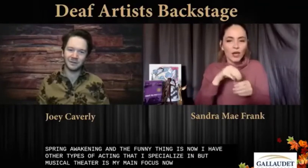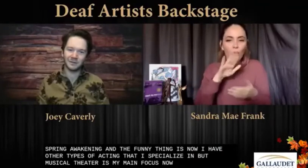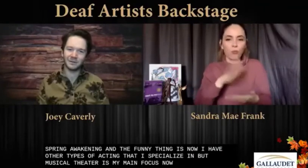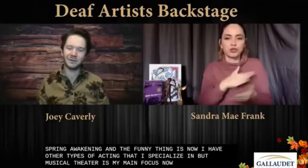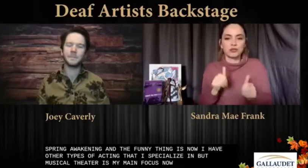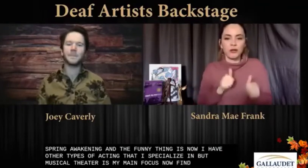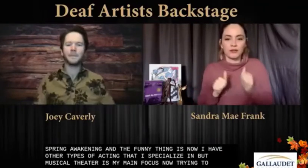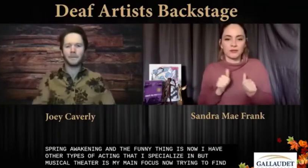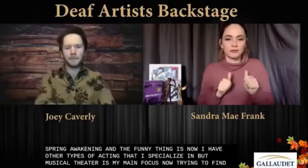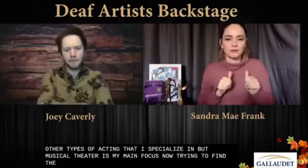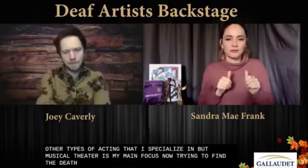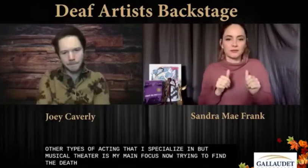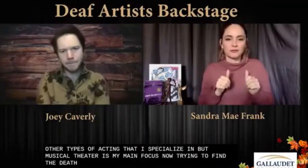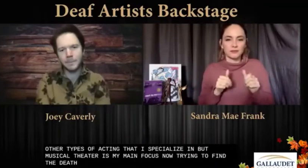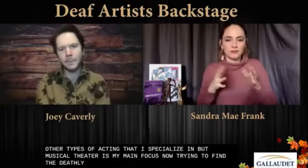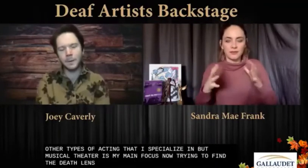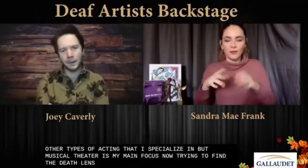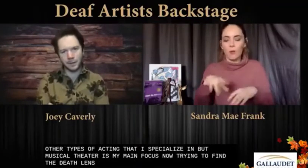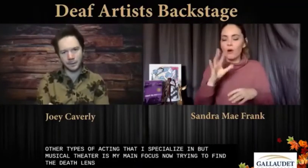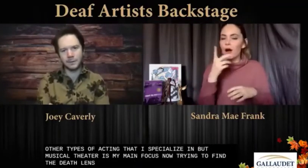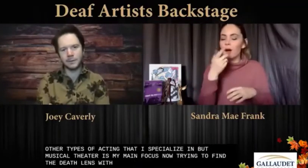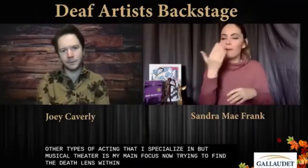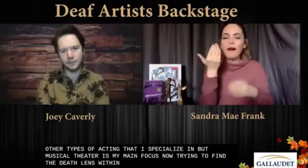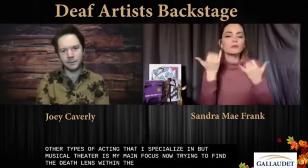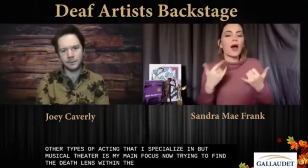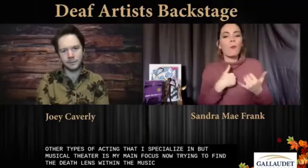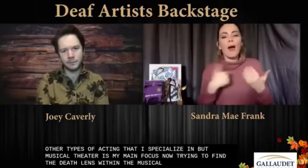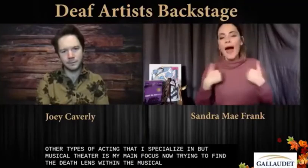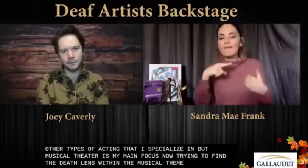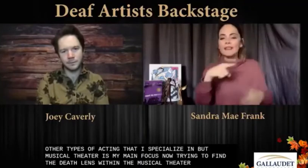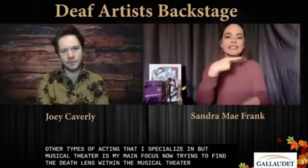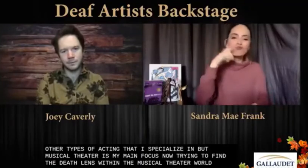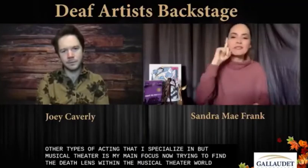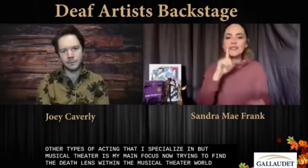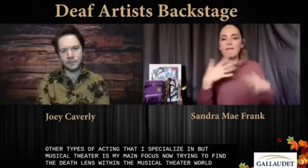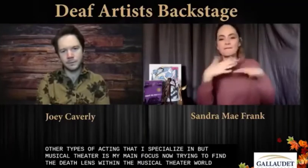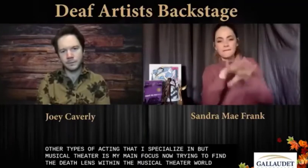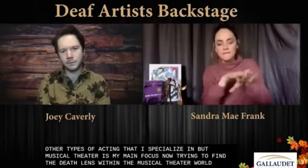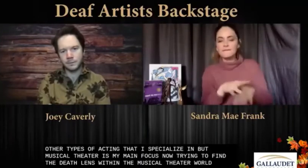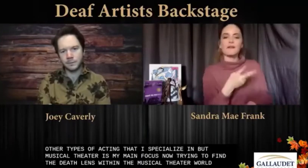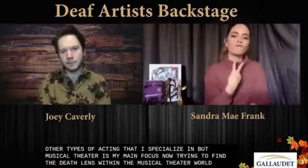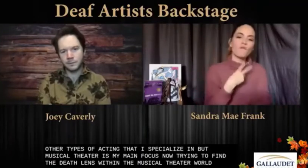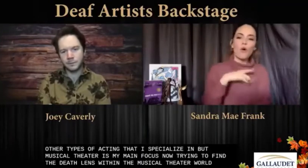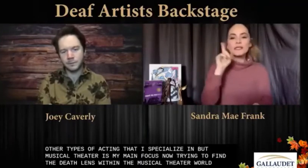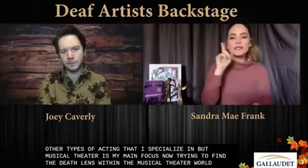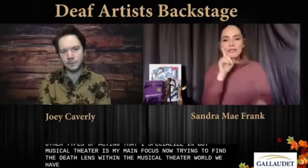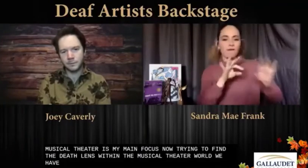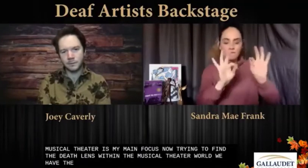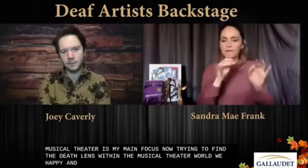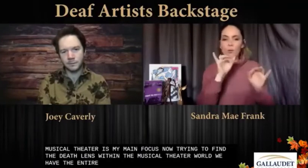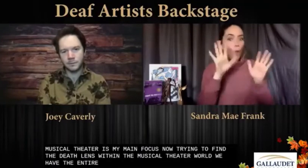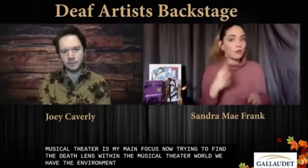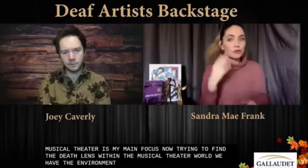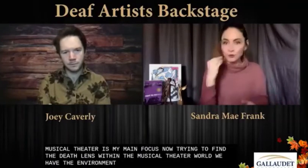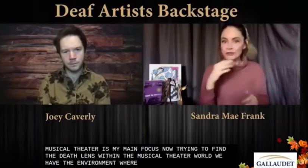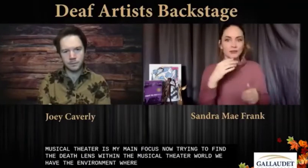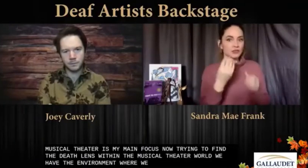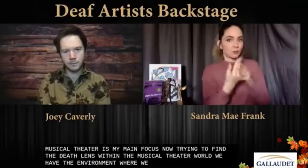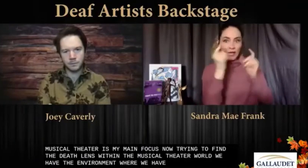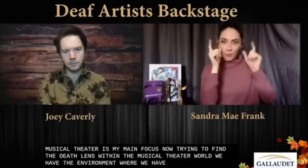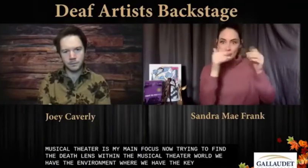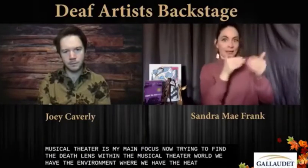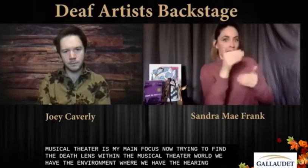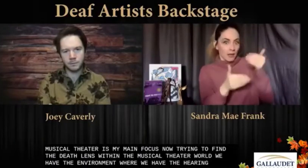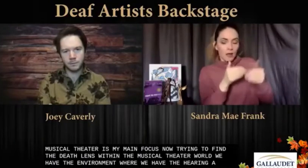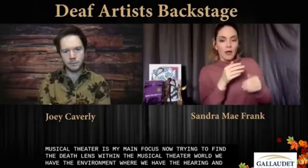trying to find the deaf lens within the musical theater world we've had the environments where we have